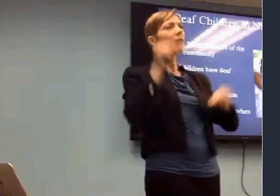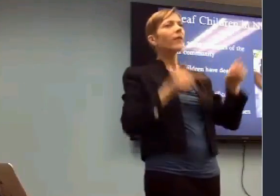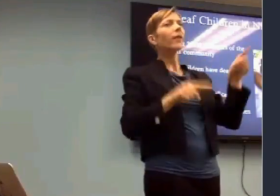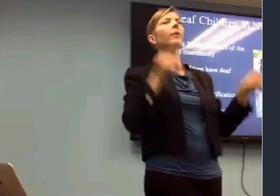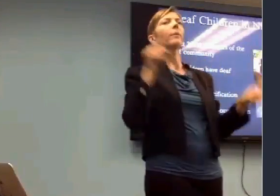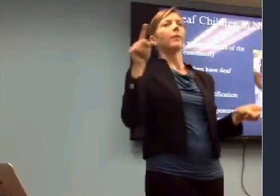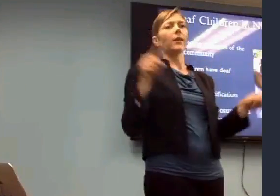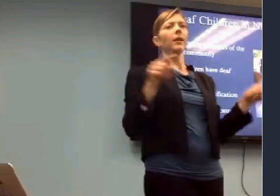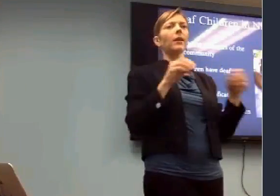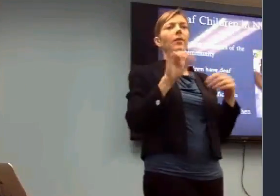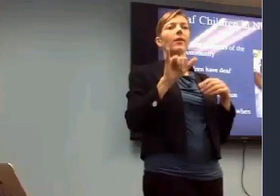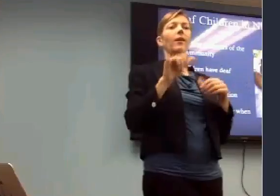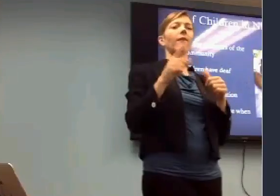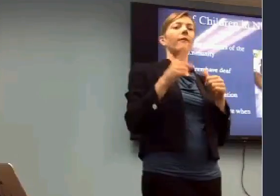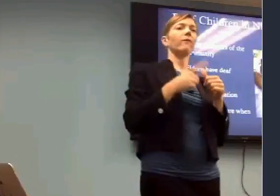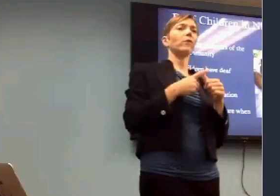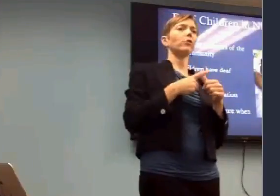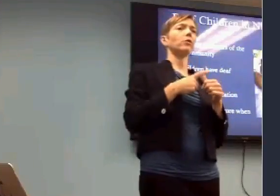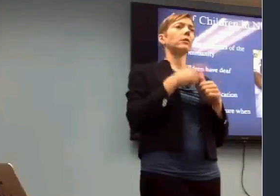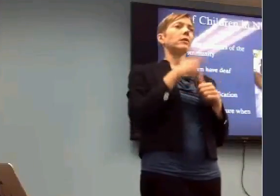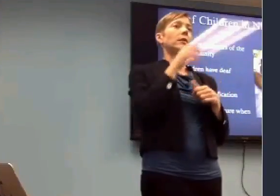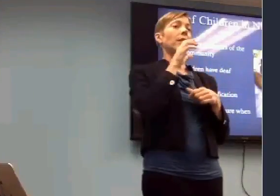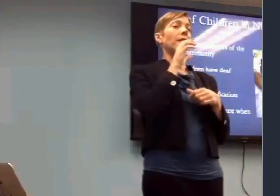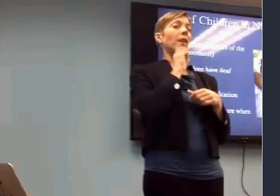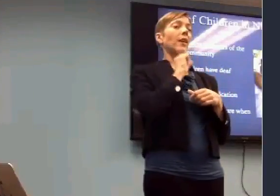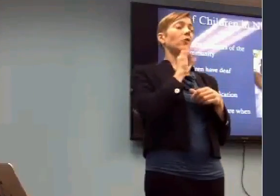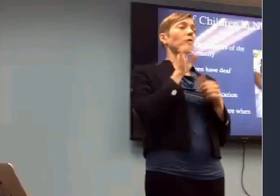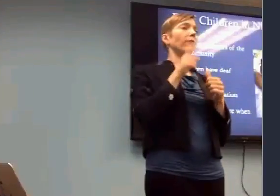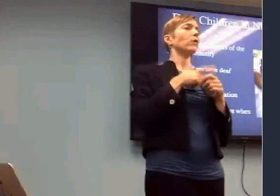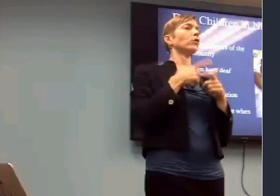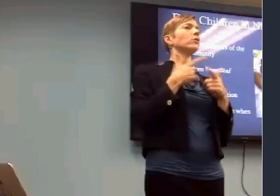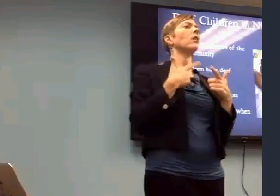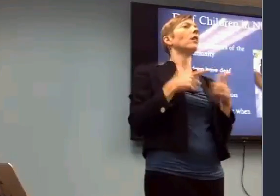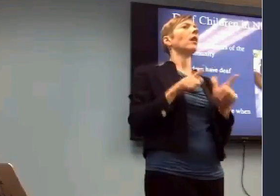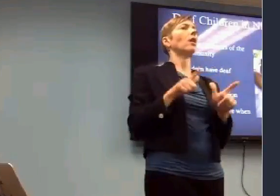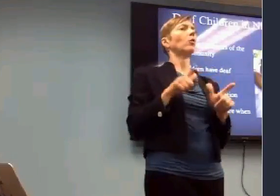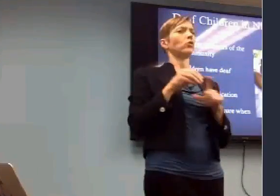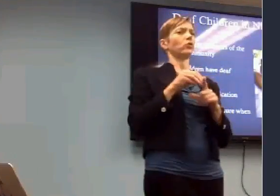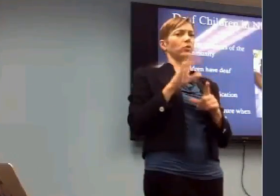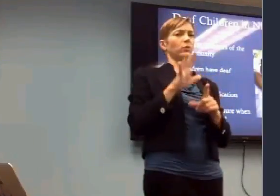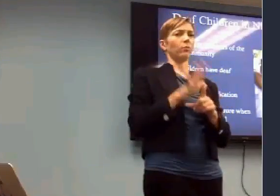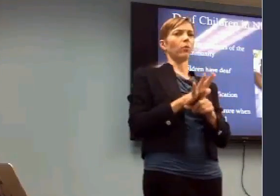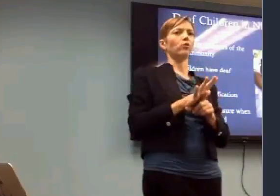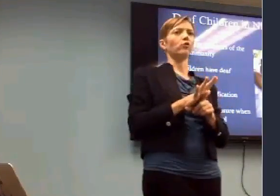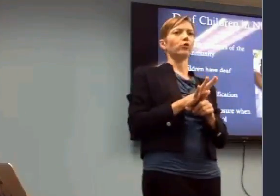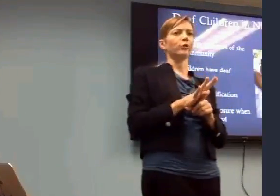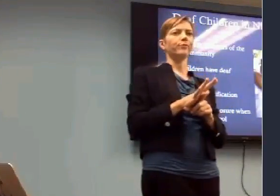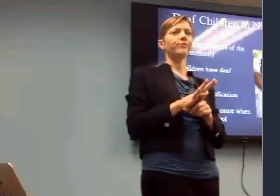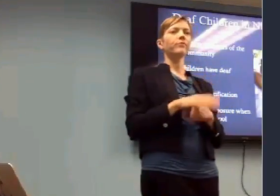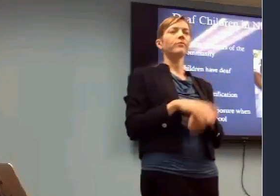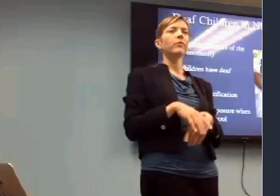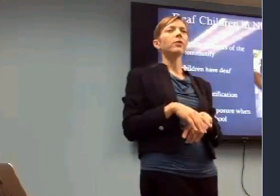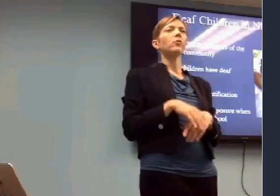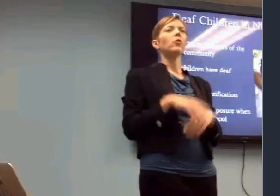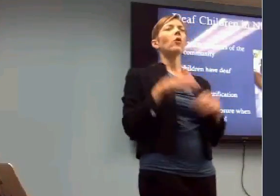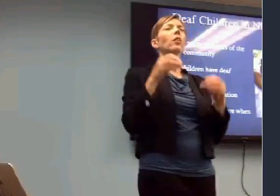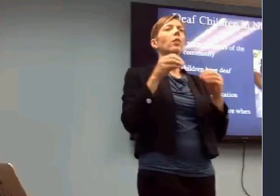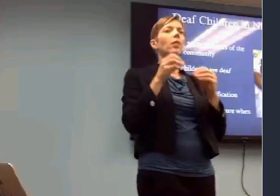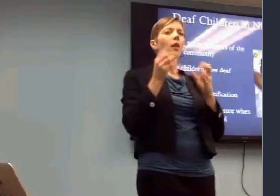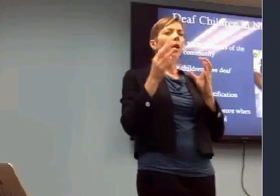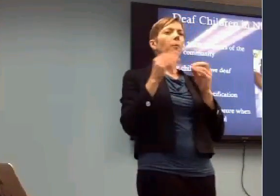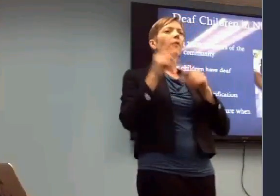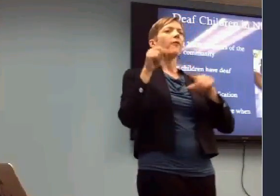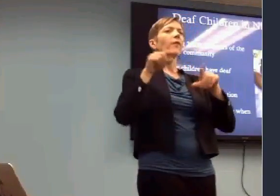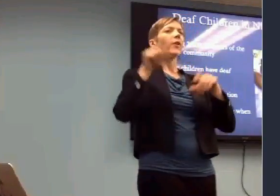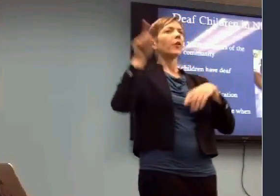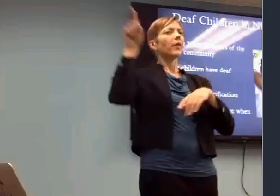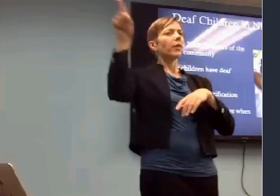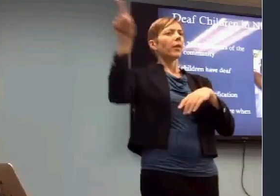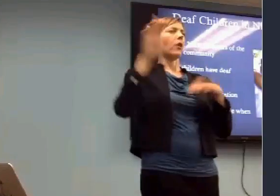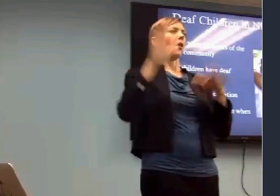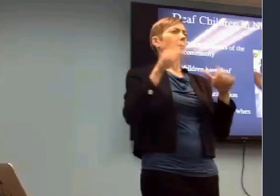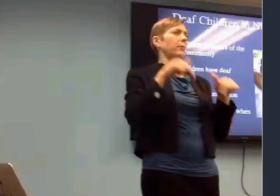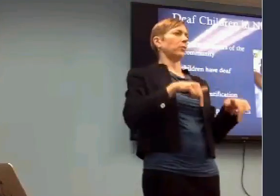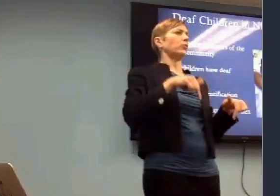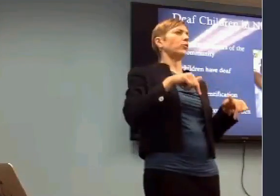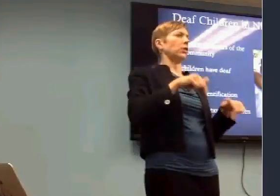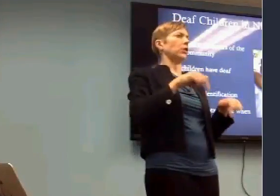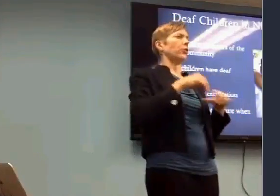they're older than 4 or 5. We see then that the first exposure to language varies significantly, much